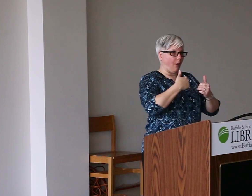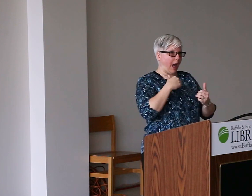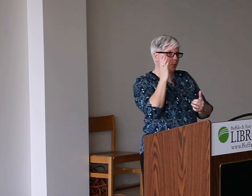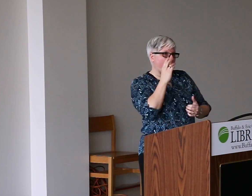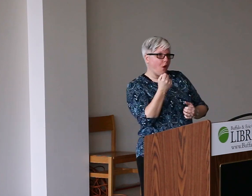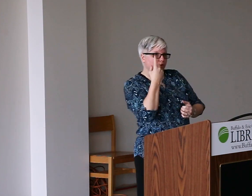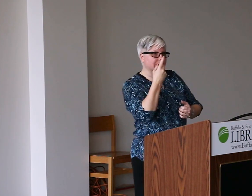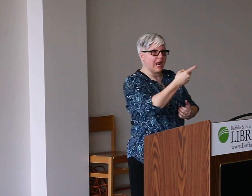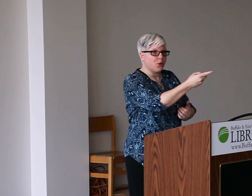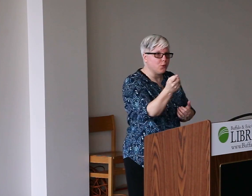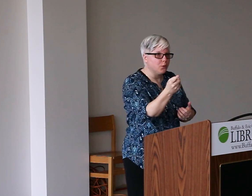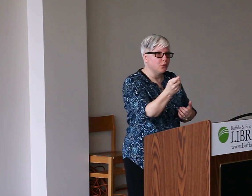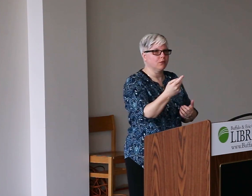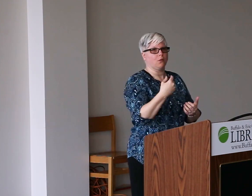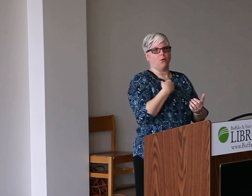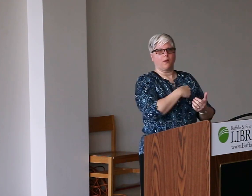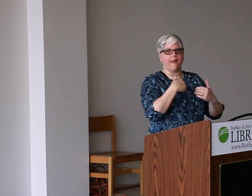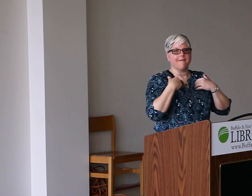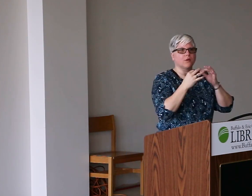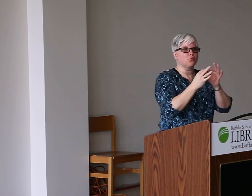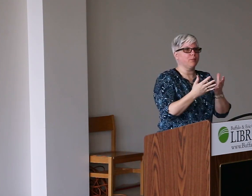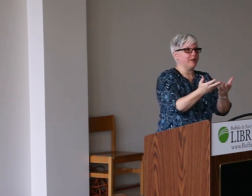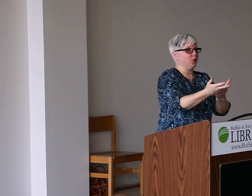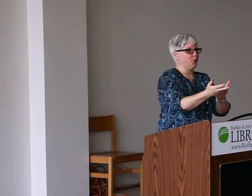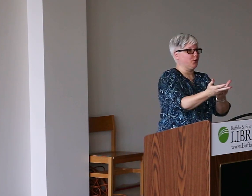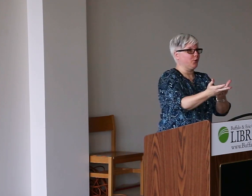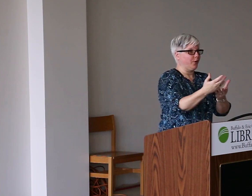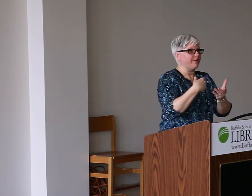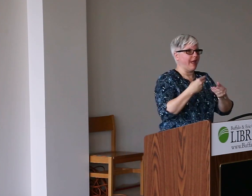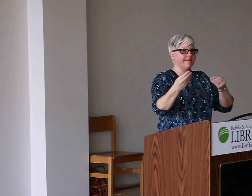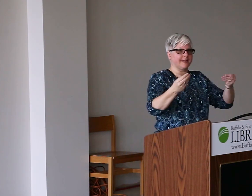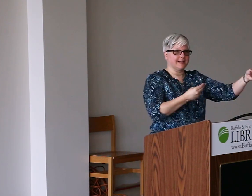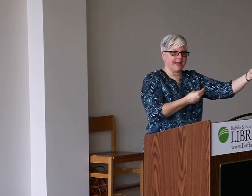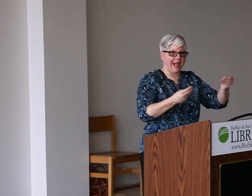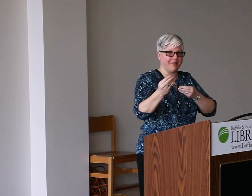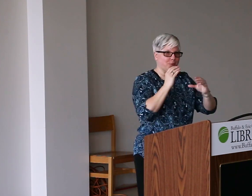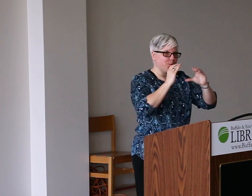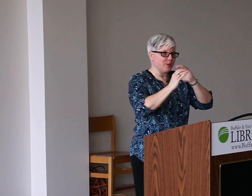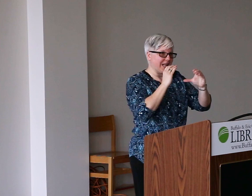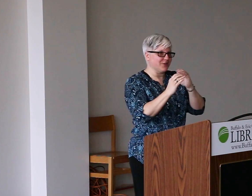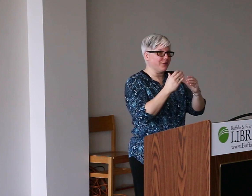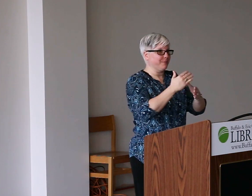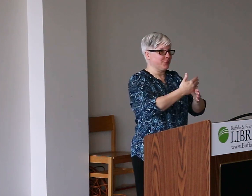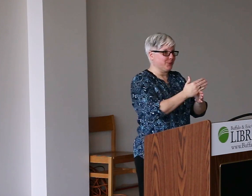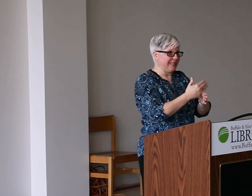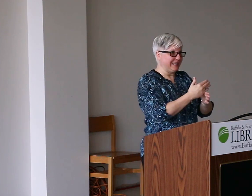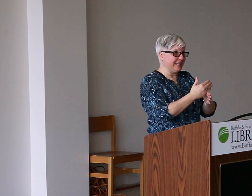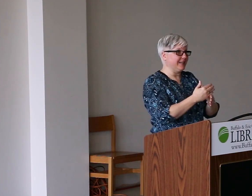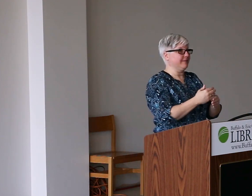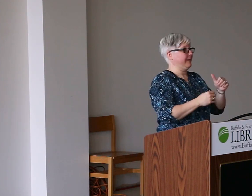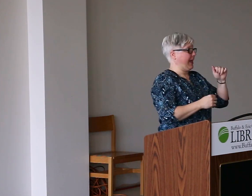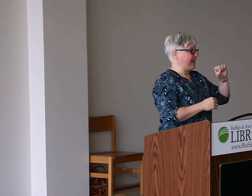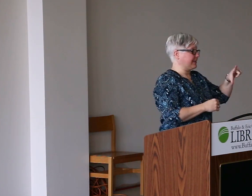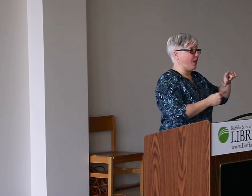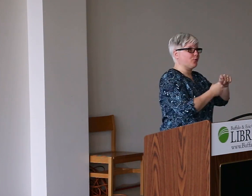are you understanding me, or how will I understand you? So we have the interpreter here that facilitates the communication